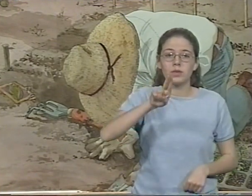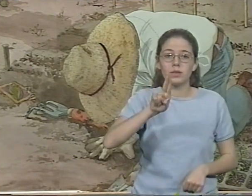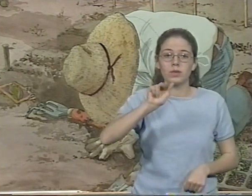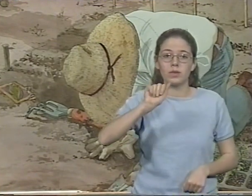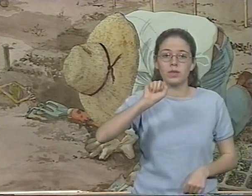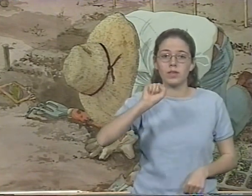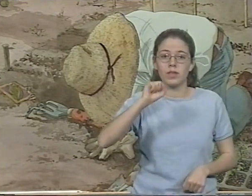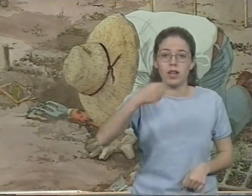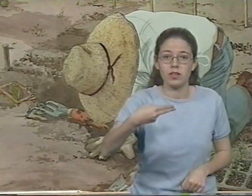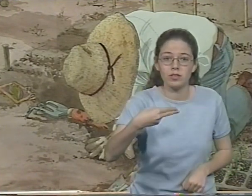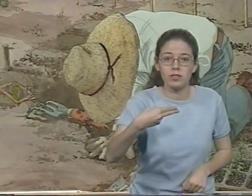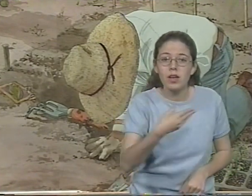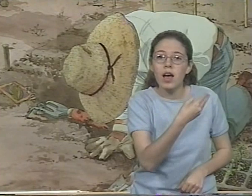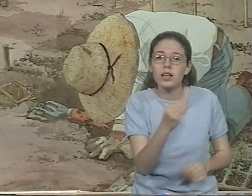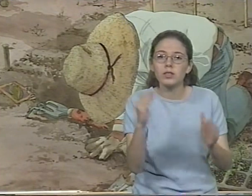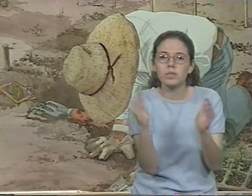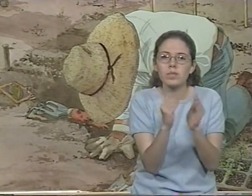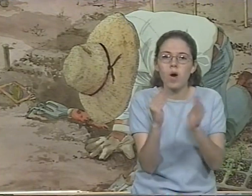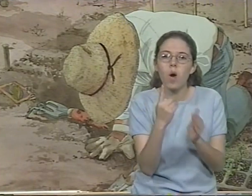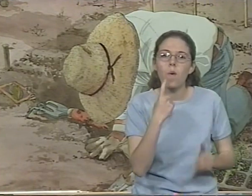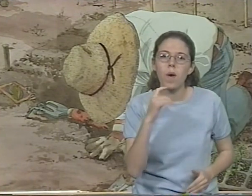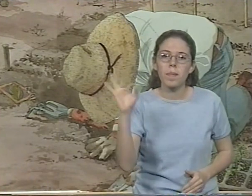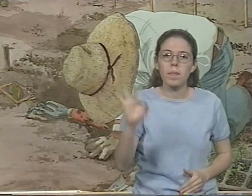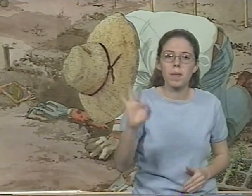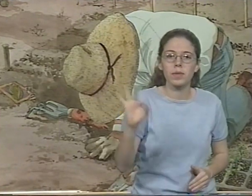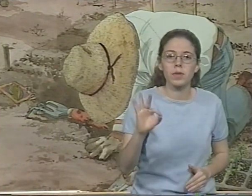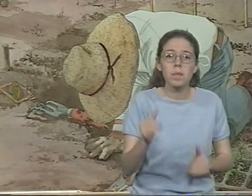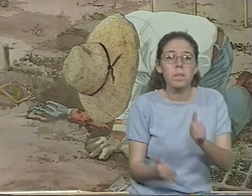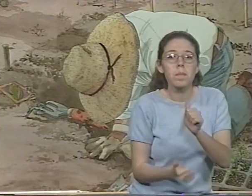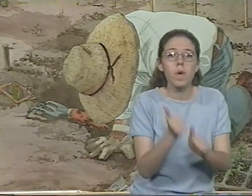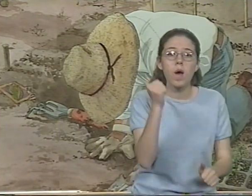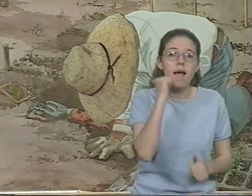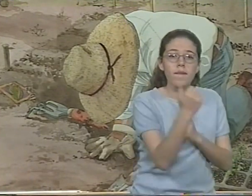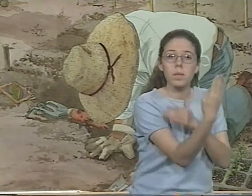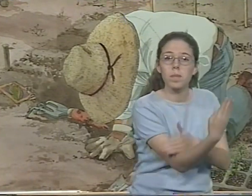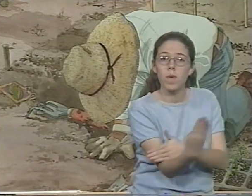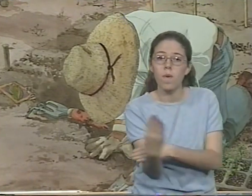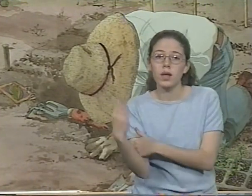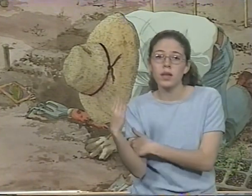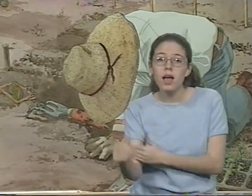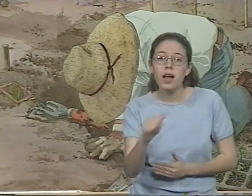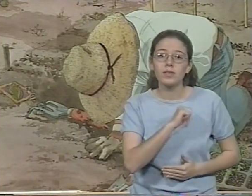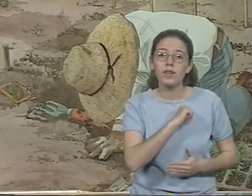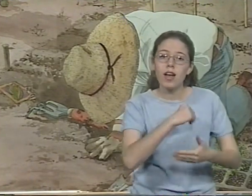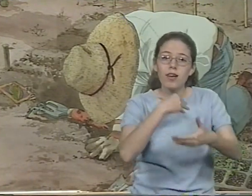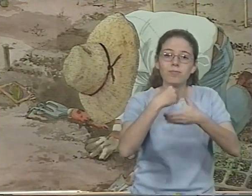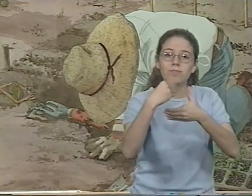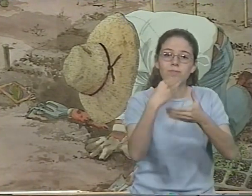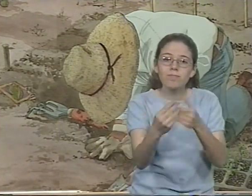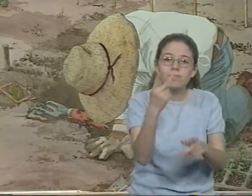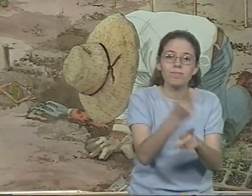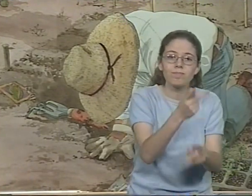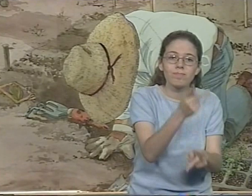large brown onions, tomatoes and corn, melons, squash, and small red peppers.